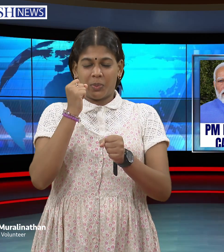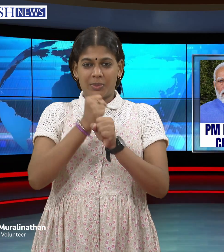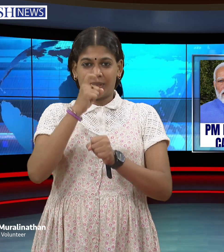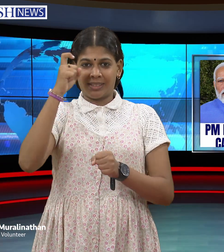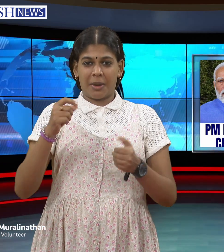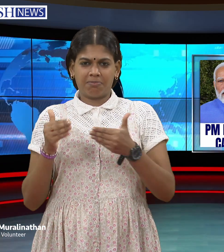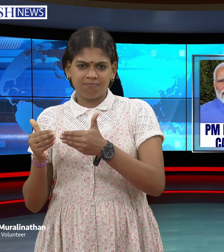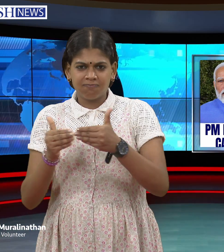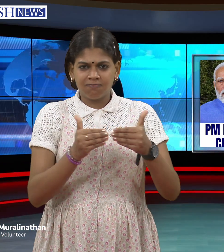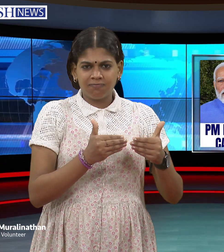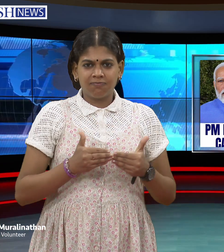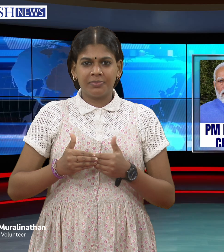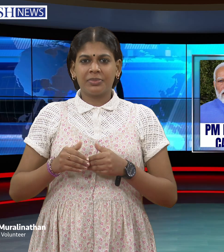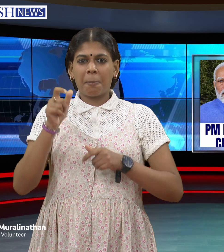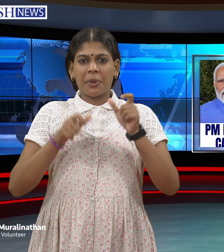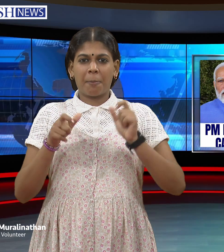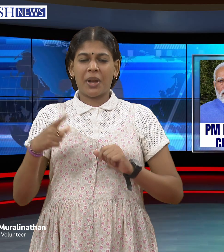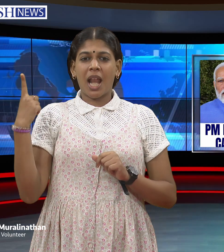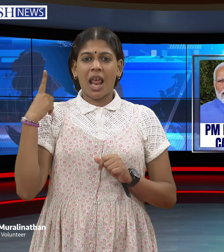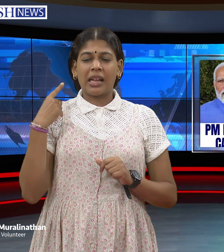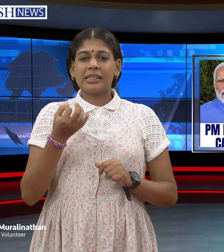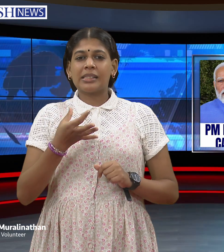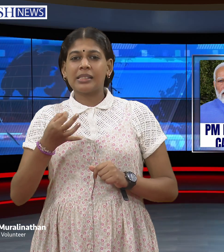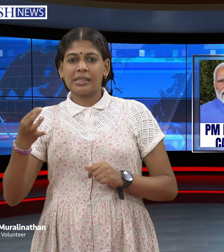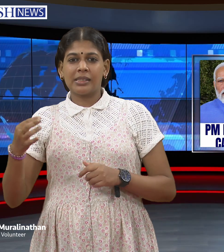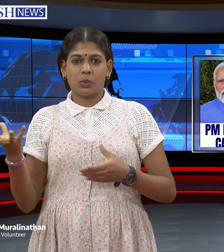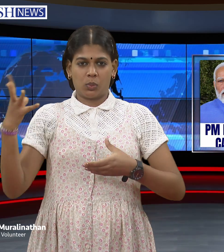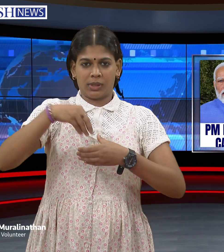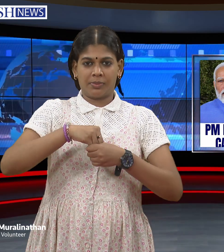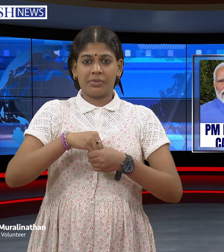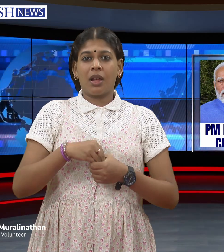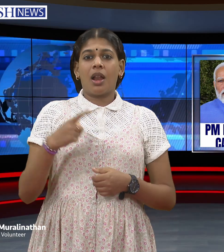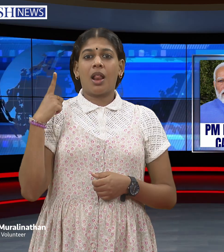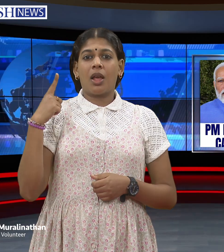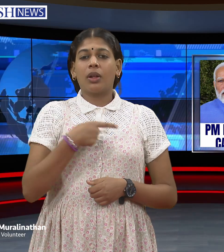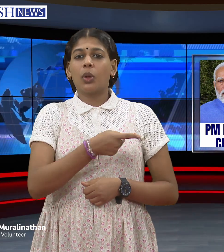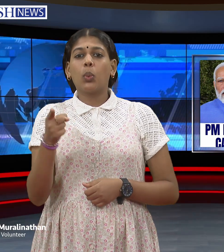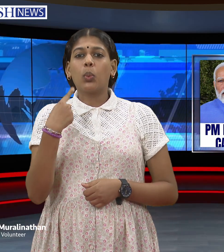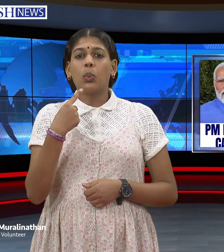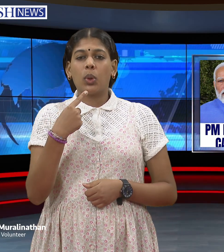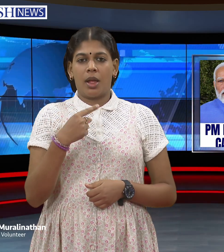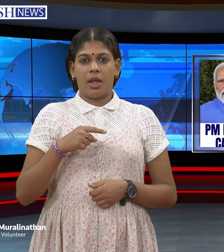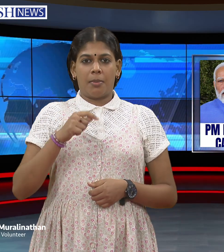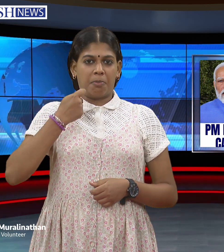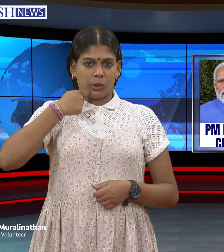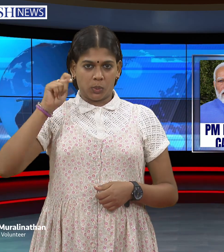Summit. Besides the summit, Modi is expected to participate in 4 bilateral meetings with the leaders of Germany,